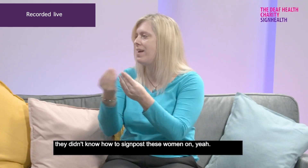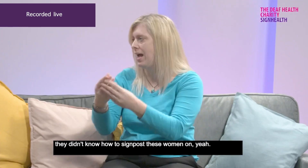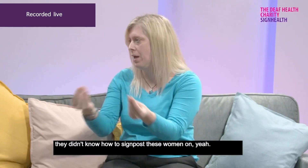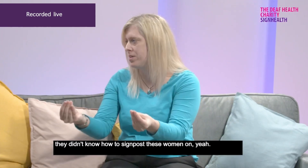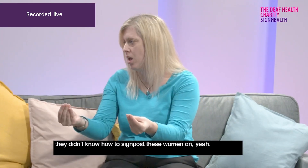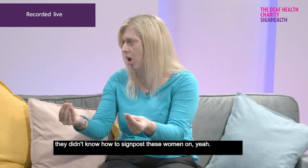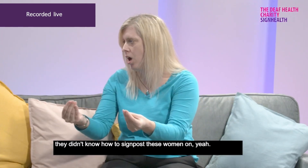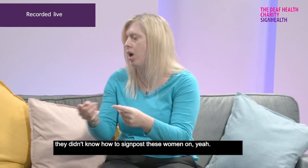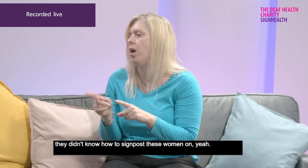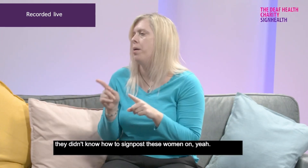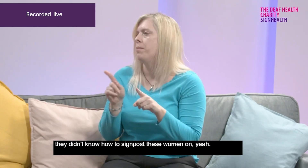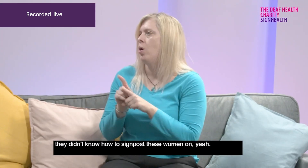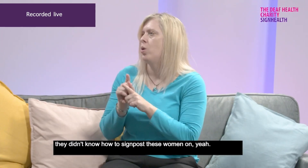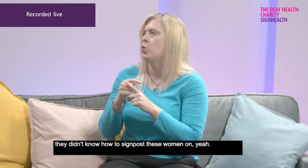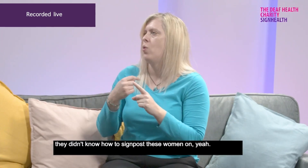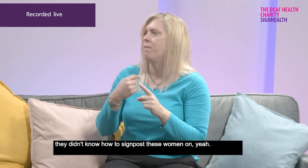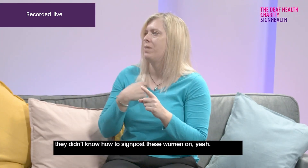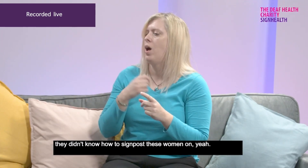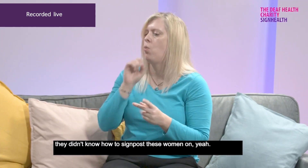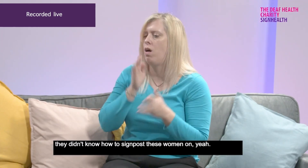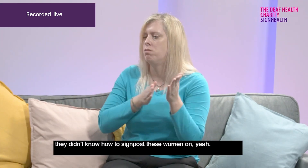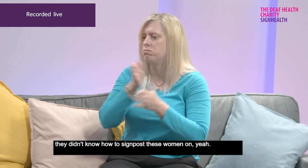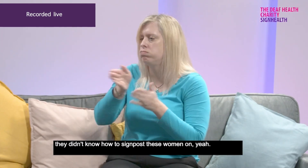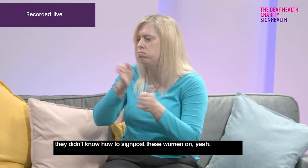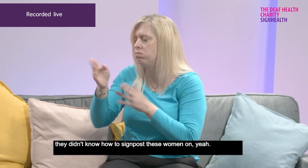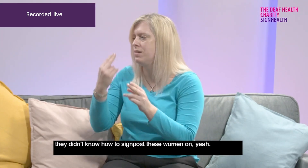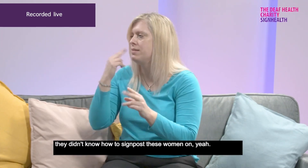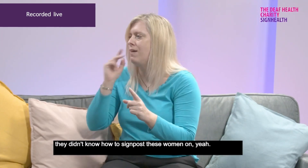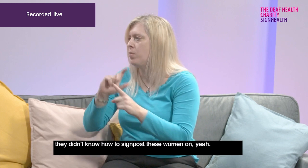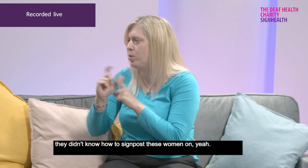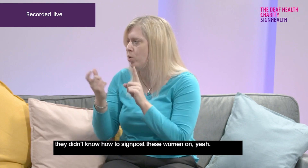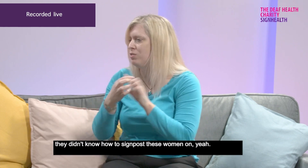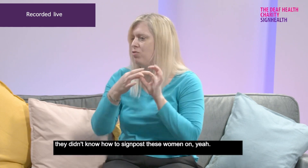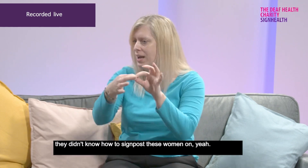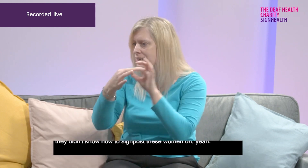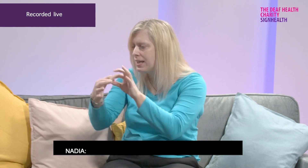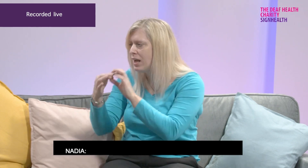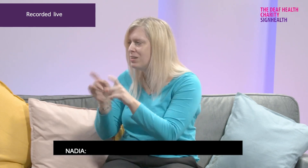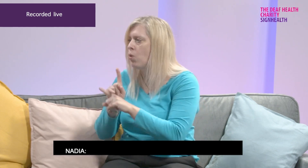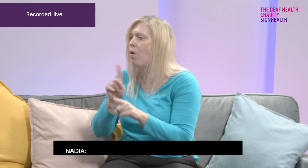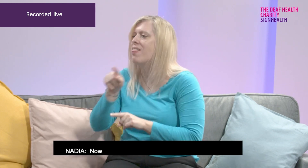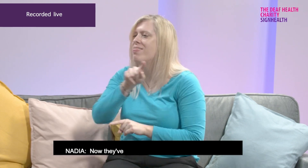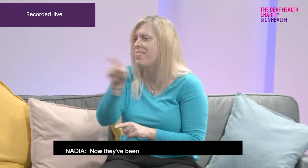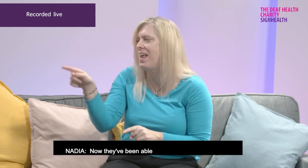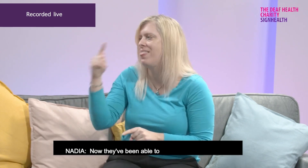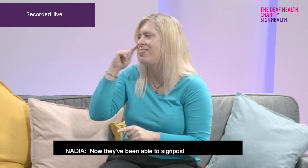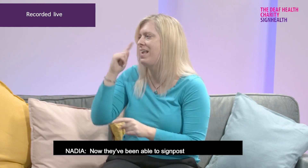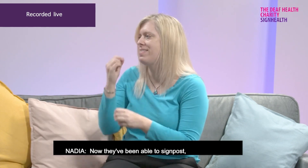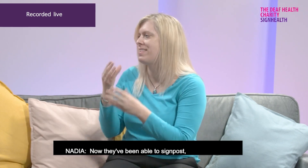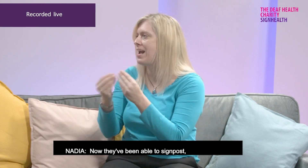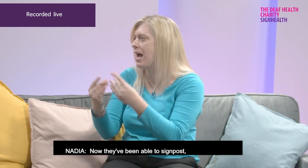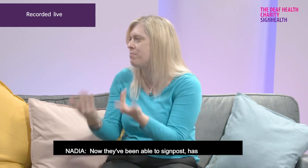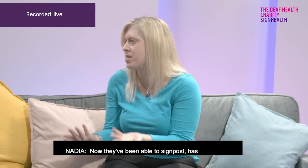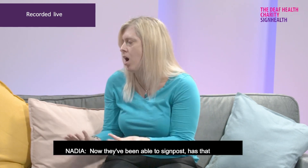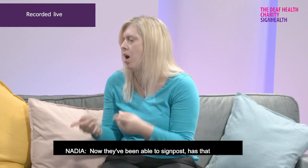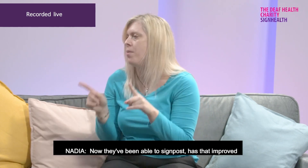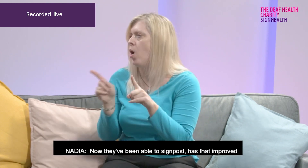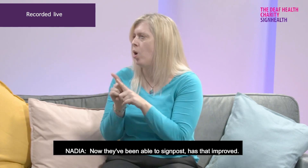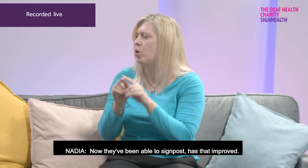Brilliant. So now they've been able to signpost, do you think that's improved? Oh, definitely. So since I've joined, I've been able to notice